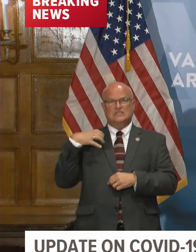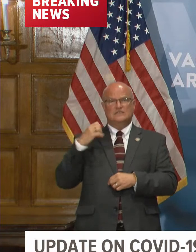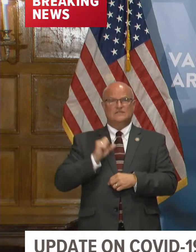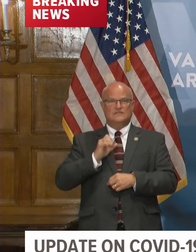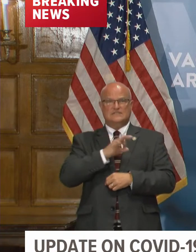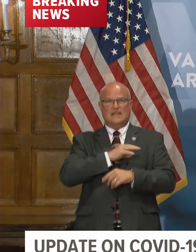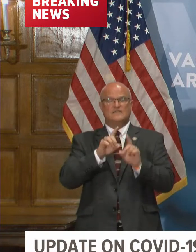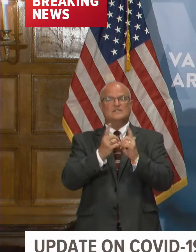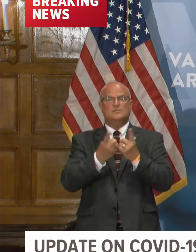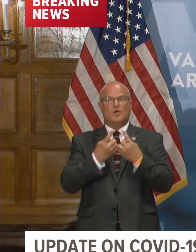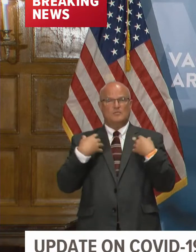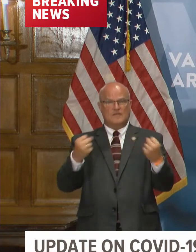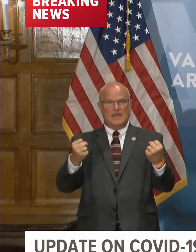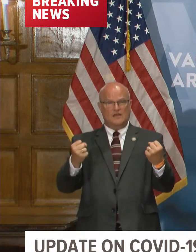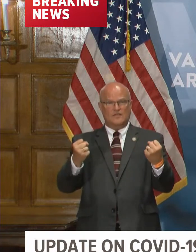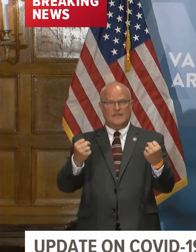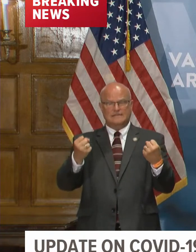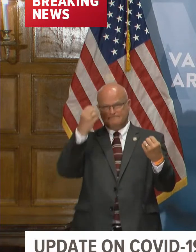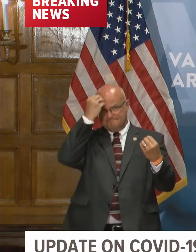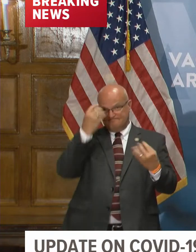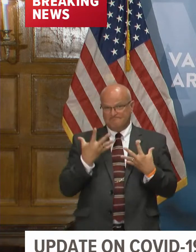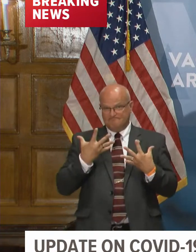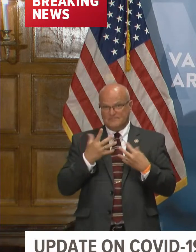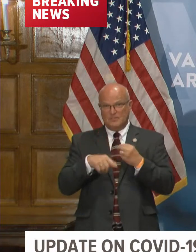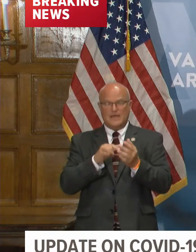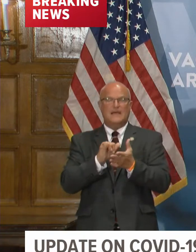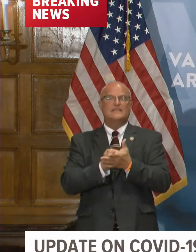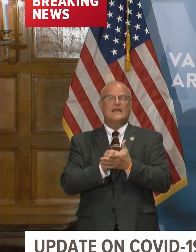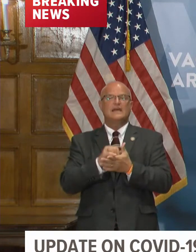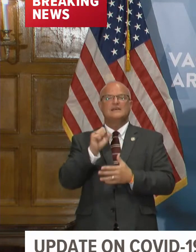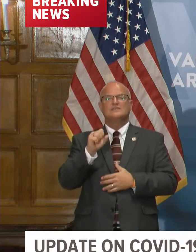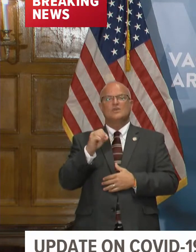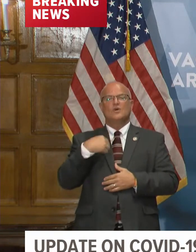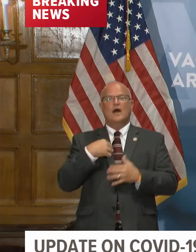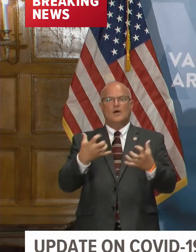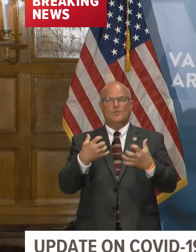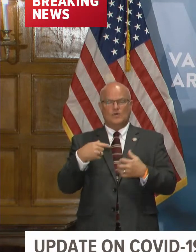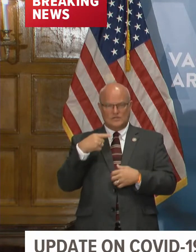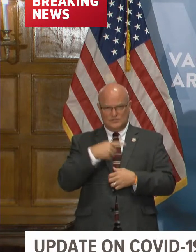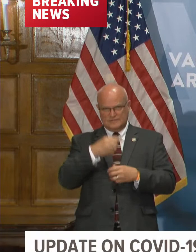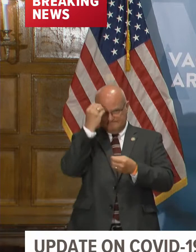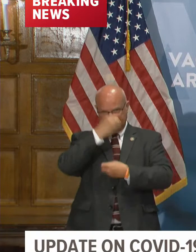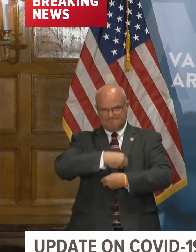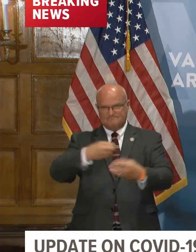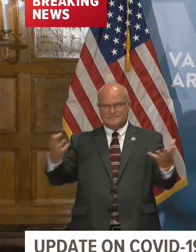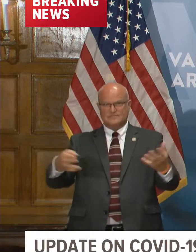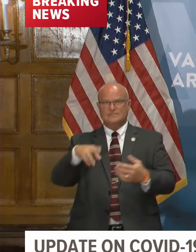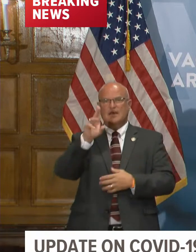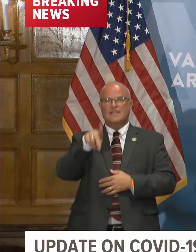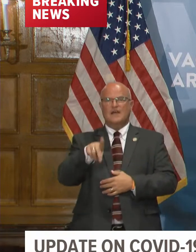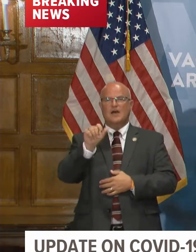Staff of the Department of Health that alerted me to this, and so I want you to give the update.